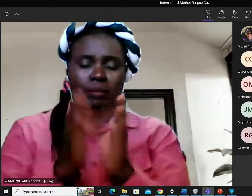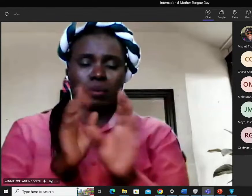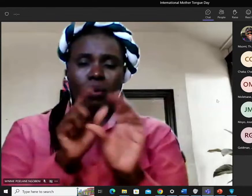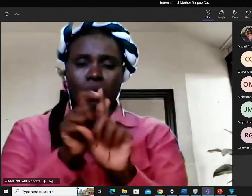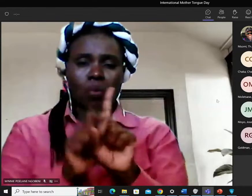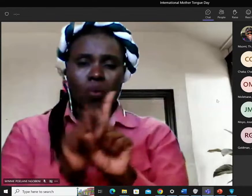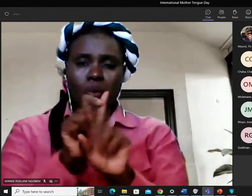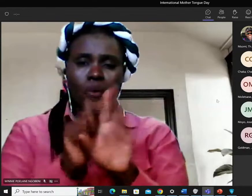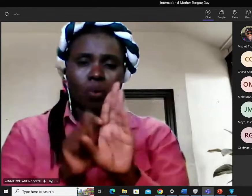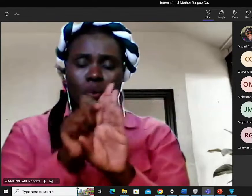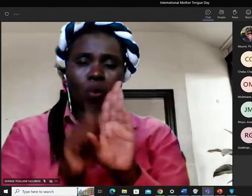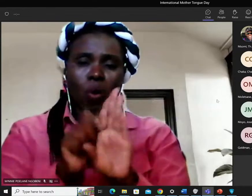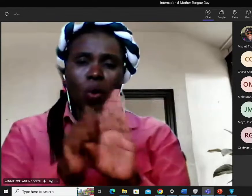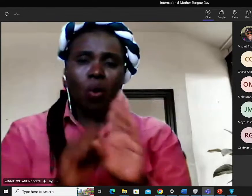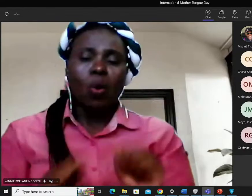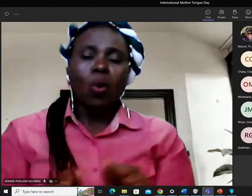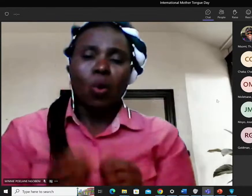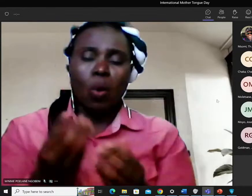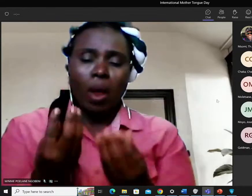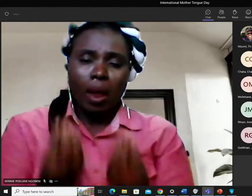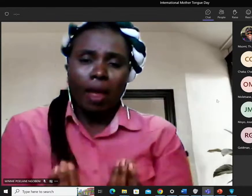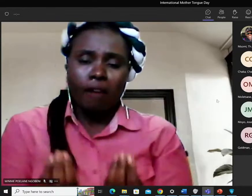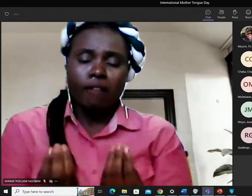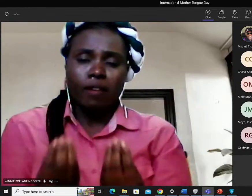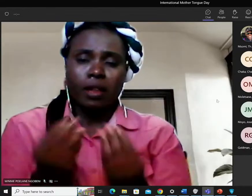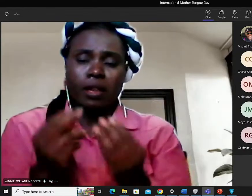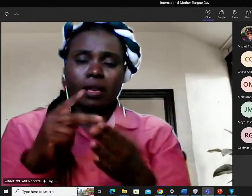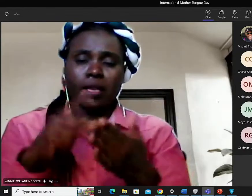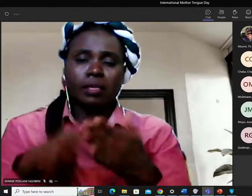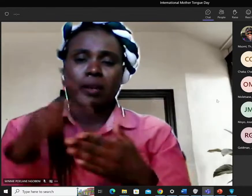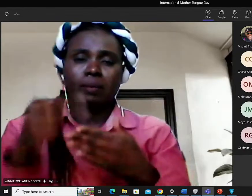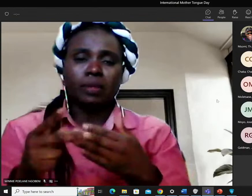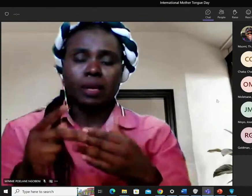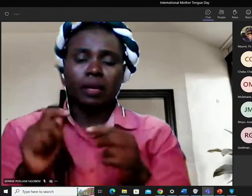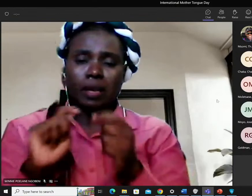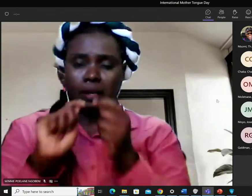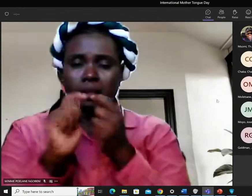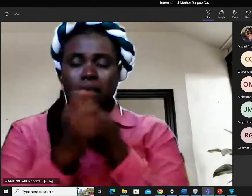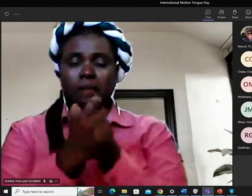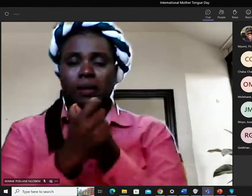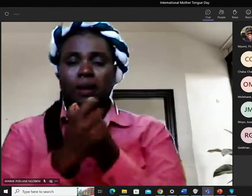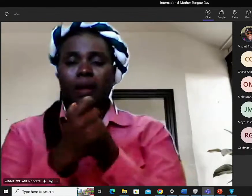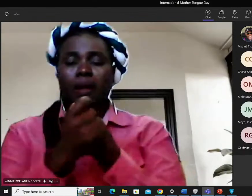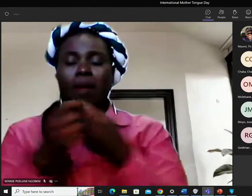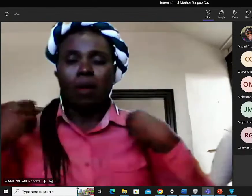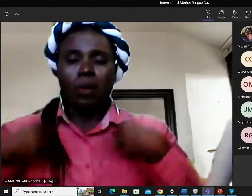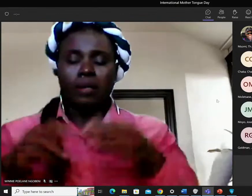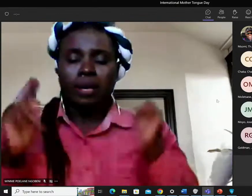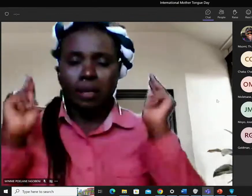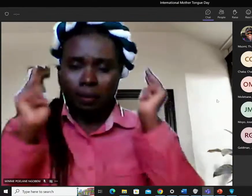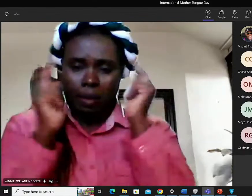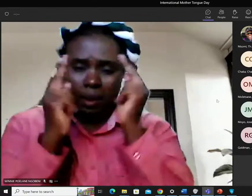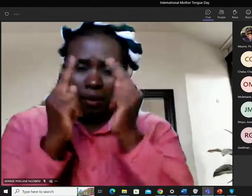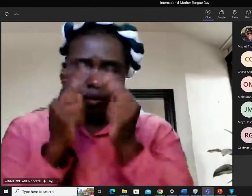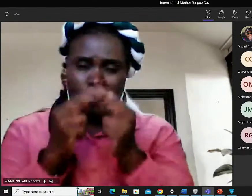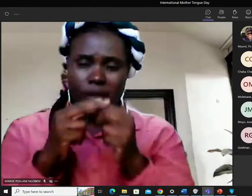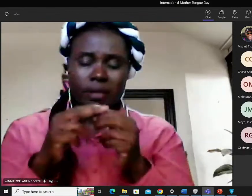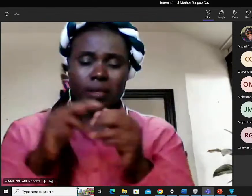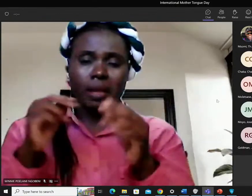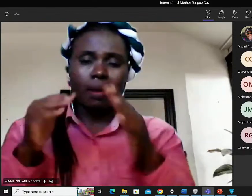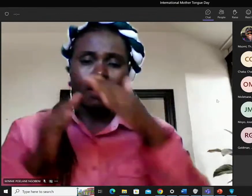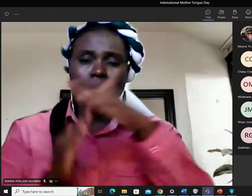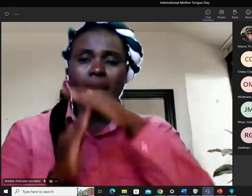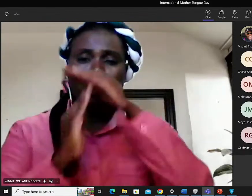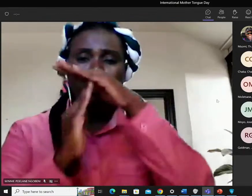for modern university subjects. An official translation barrier was established by the university. The barrier took up the